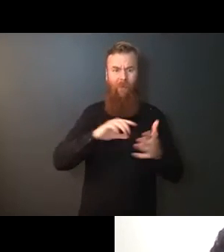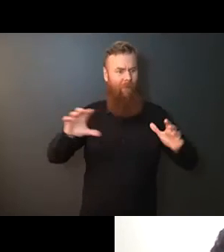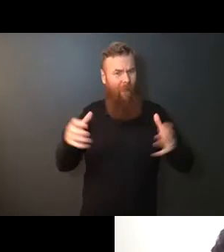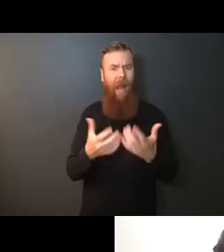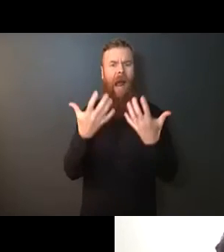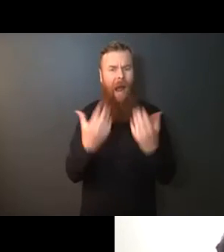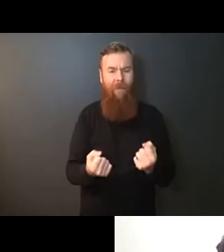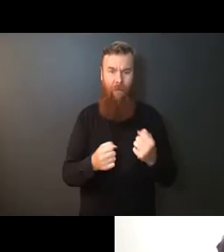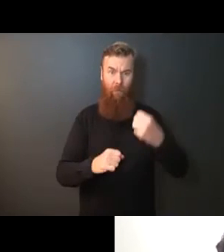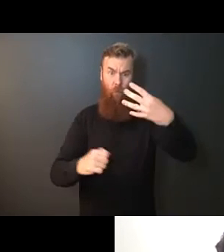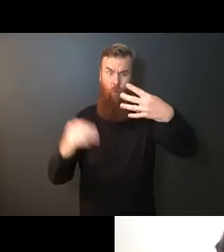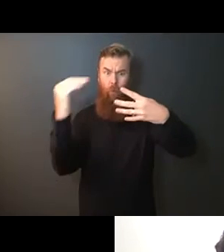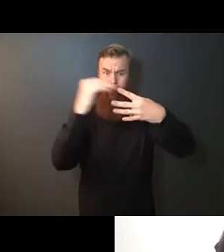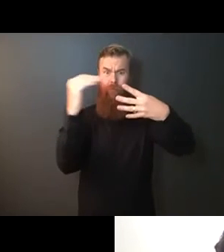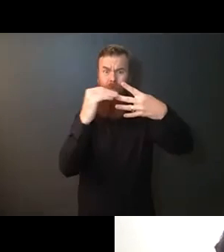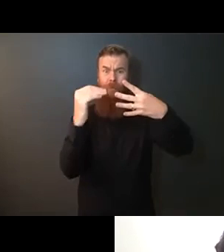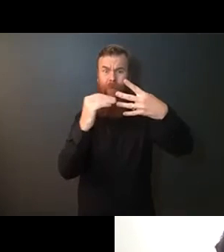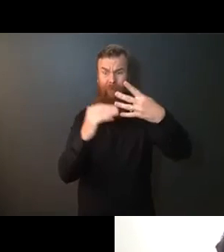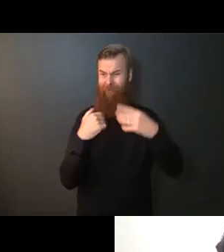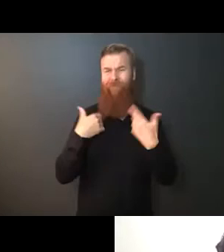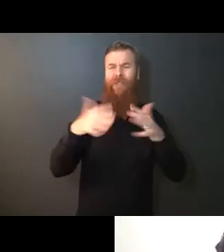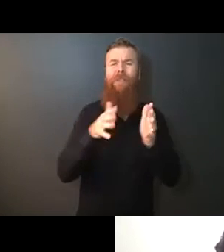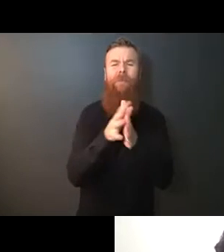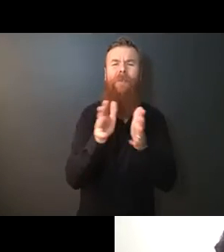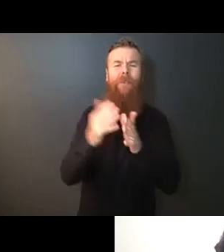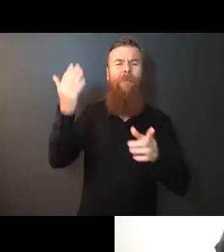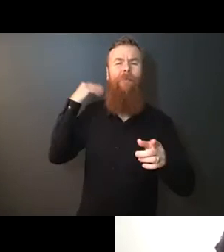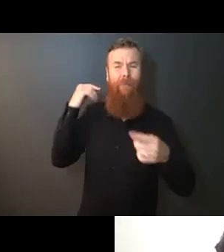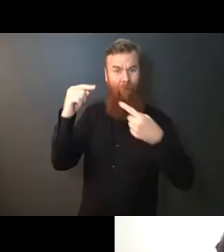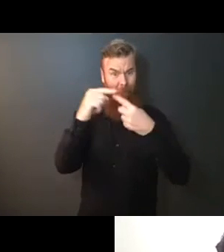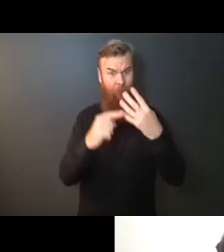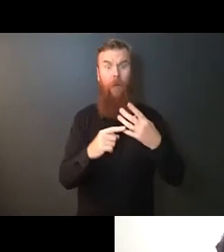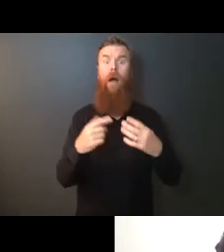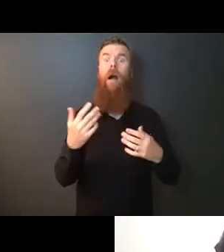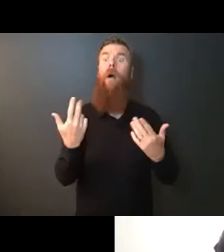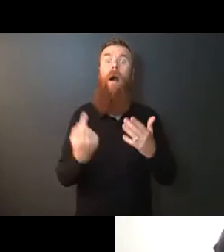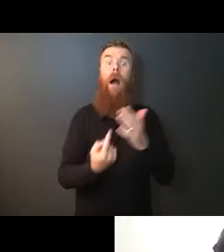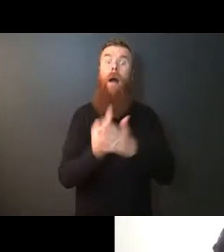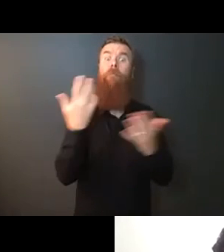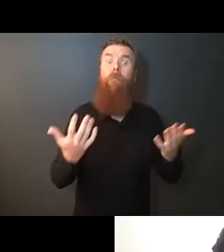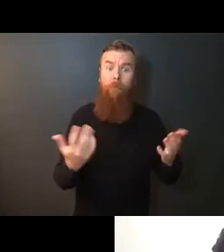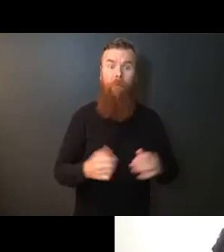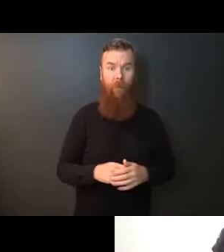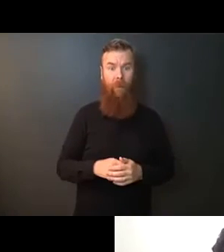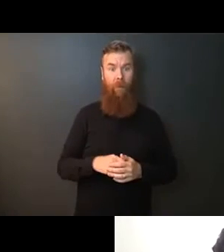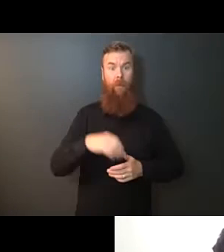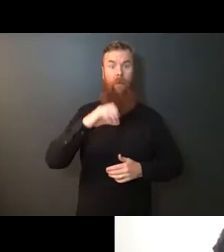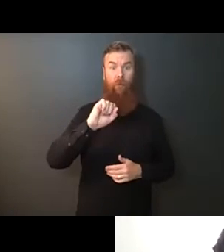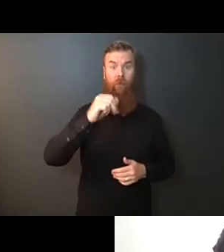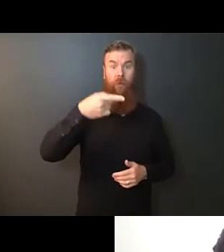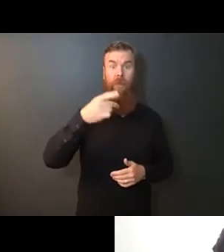mentioned, the result is actually the GDS Youth Summit we all